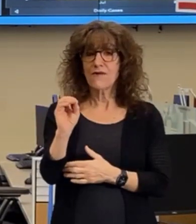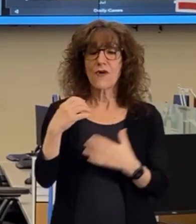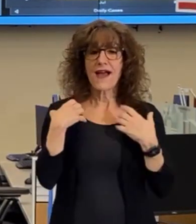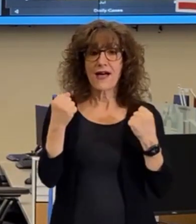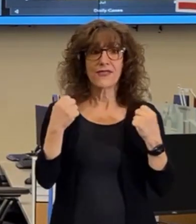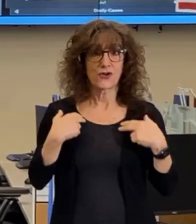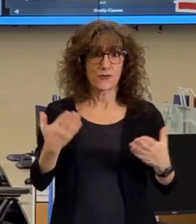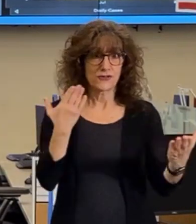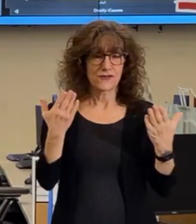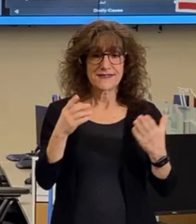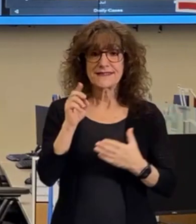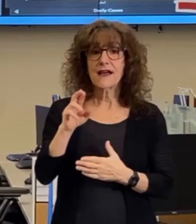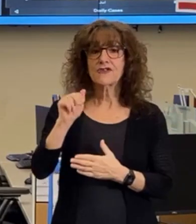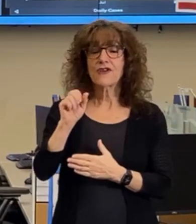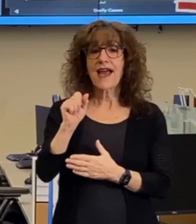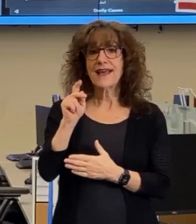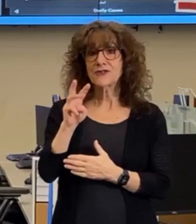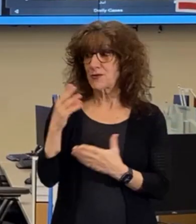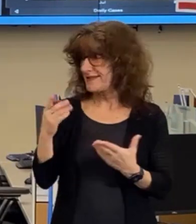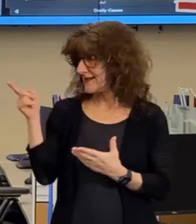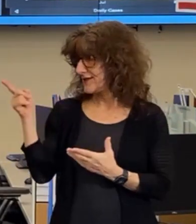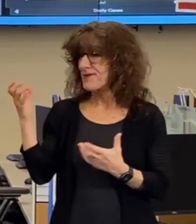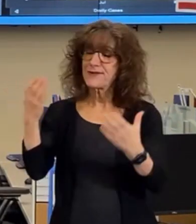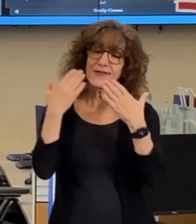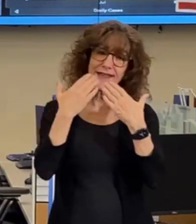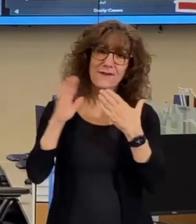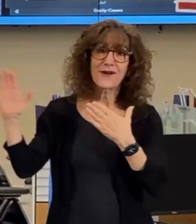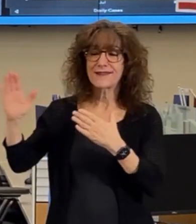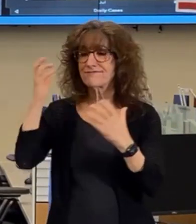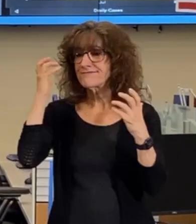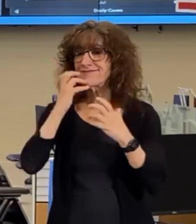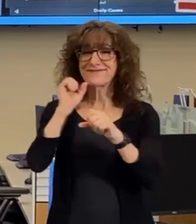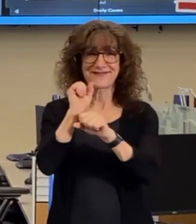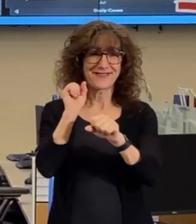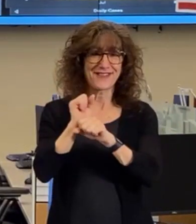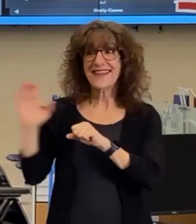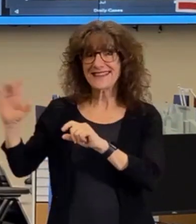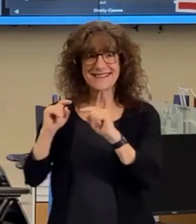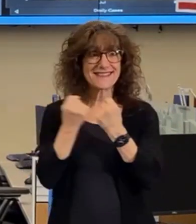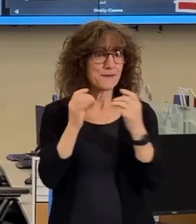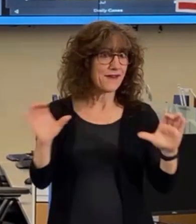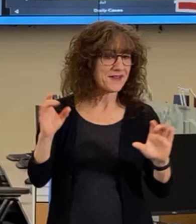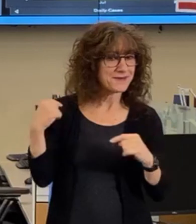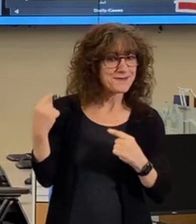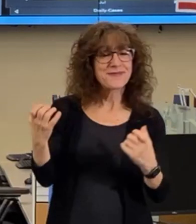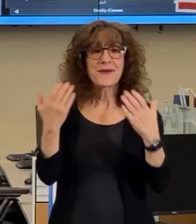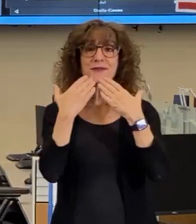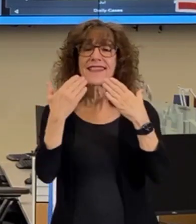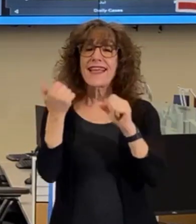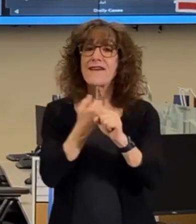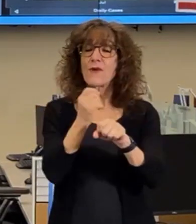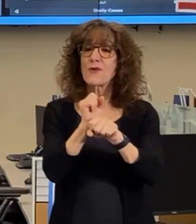Dr. Askew, is with us this morning. I want to thank him for the tremendous work that he and his team have done. I want to thank everyone at the